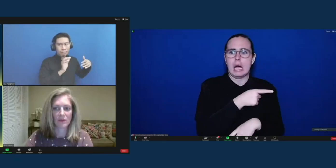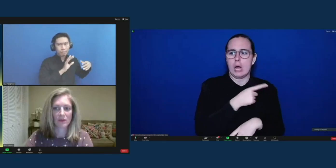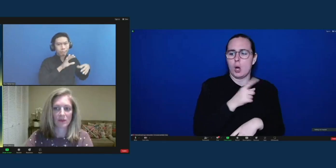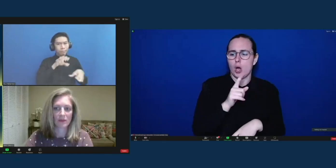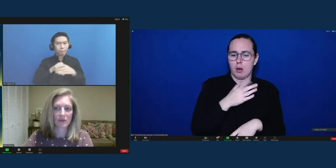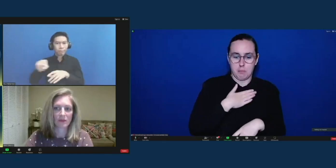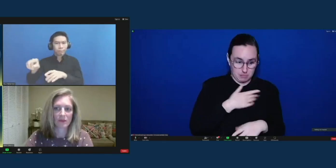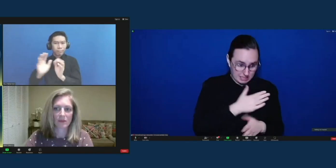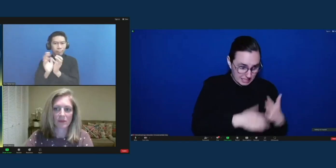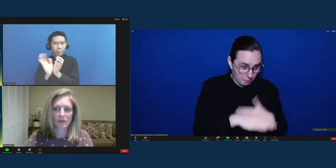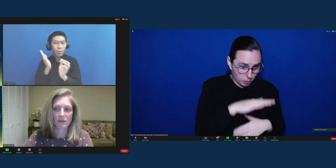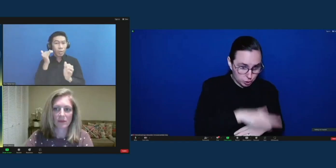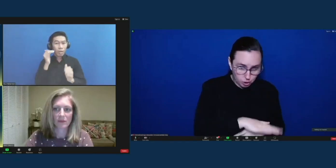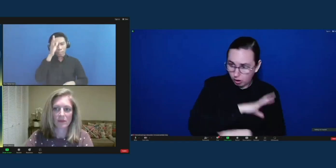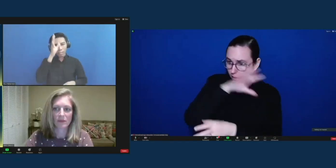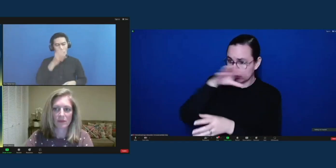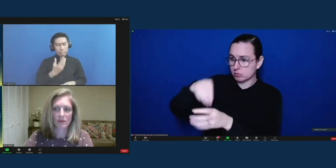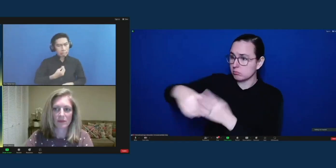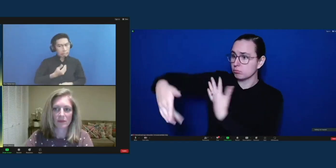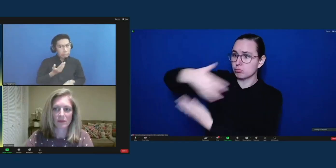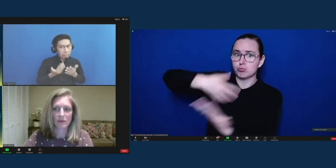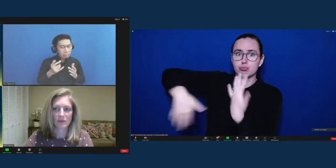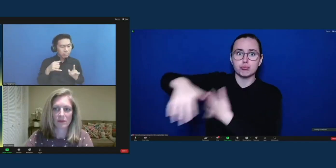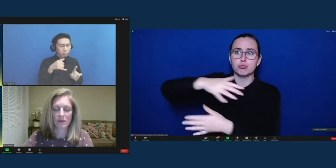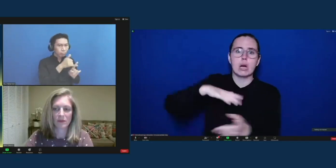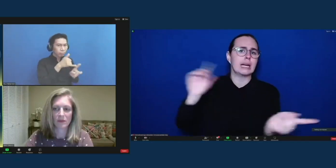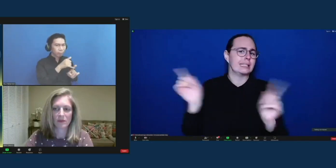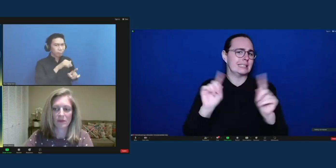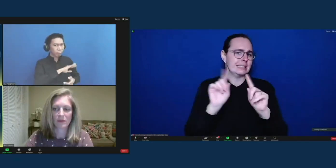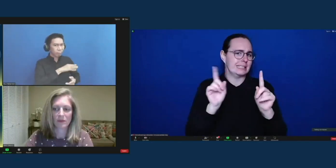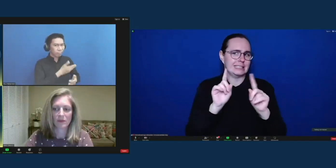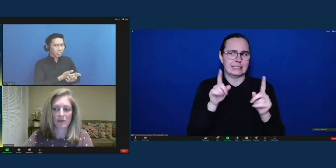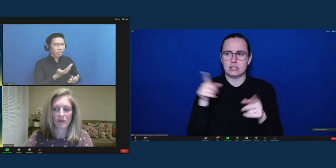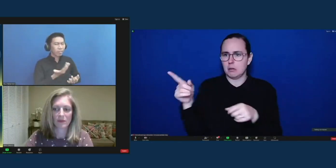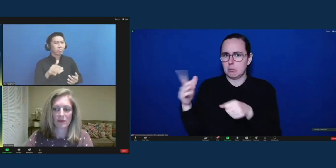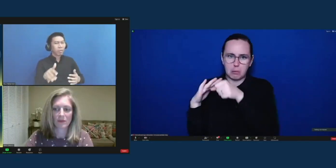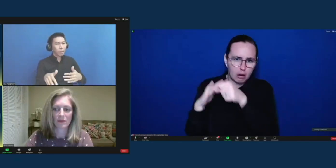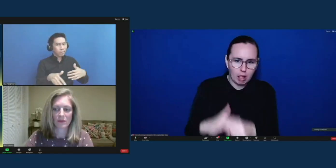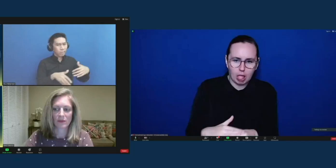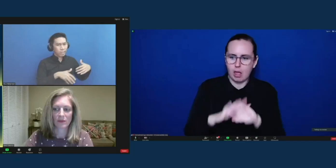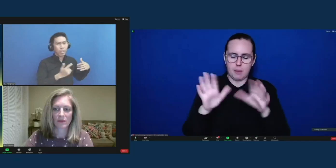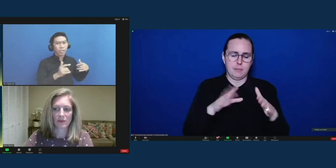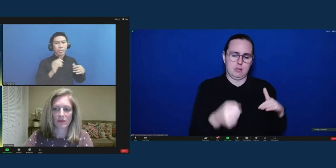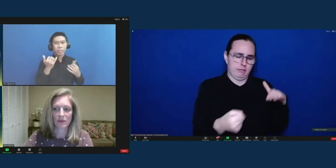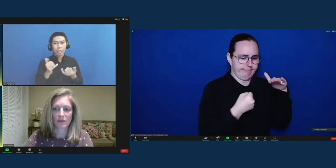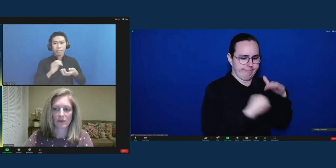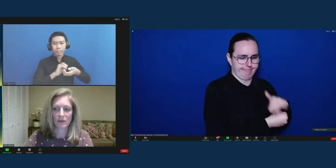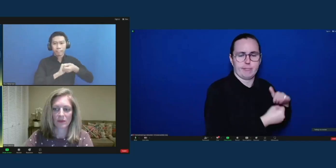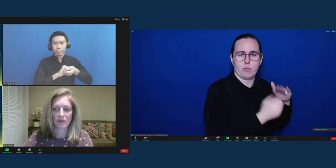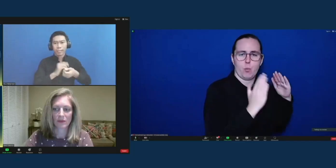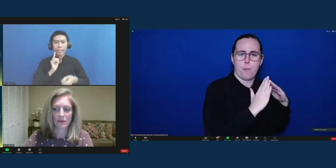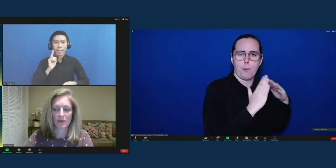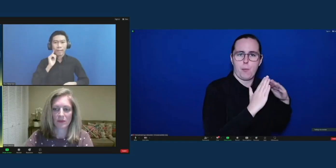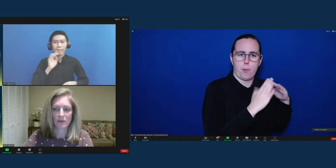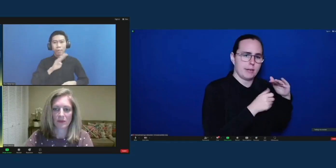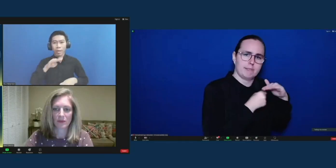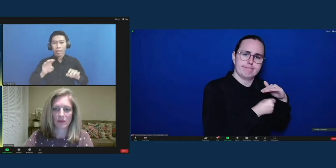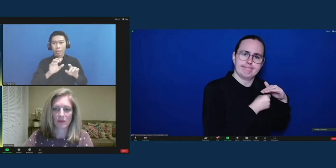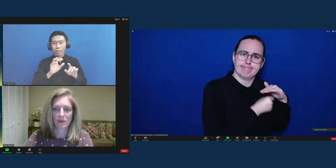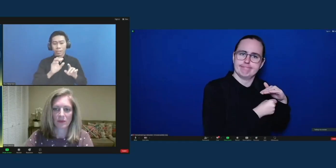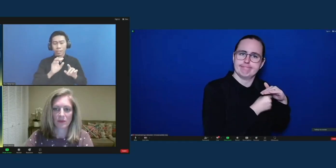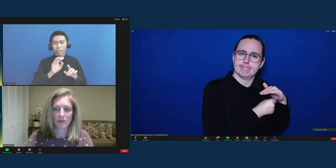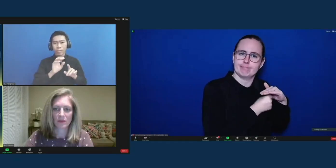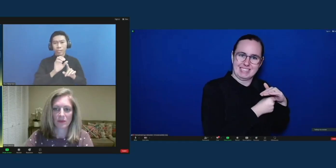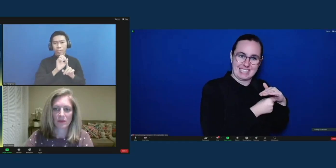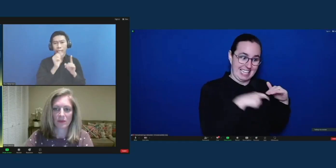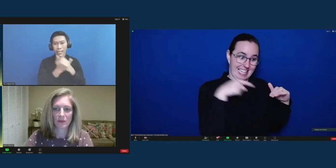or discriminated. So our initial engagement with Deaf Boholano Society presents a promise of working